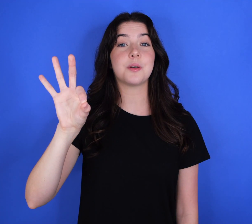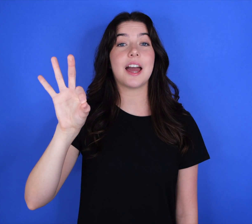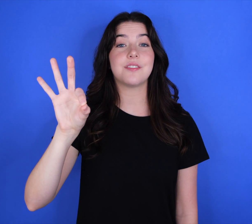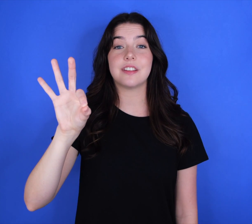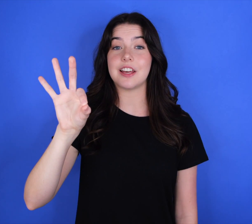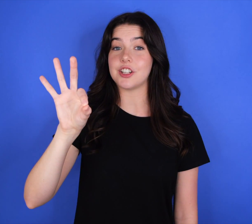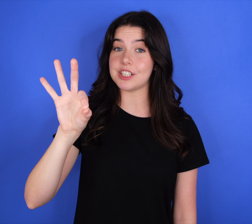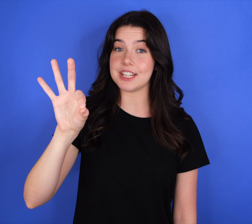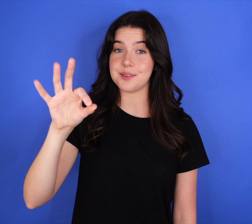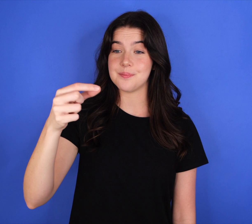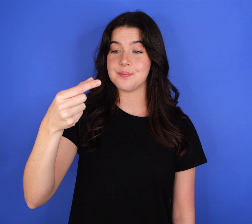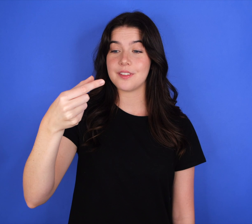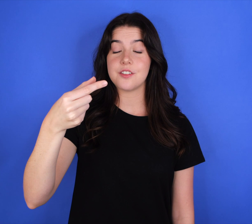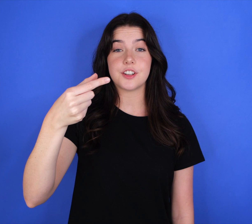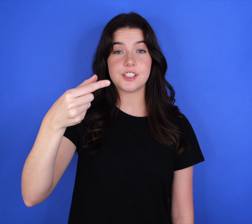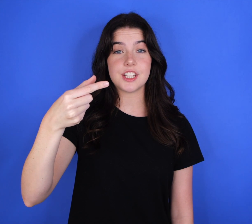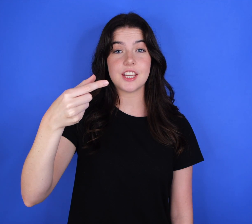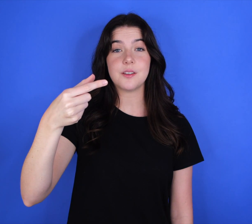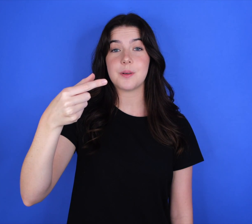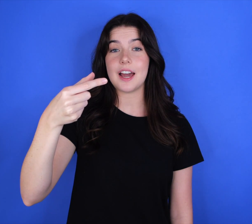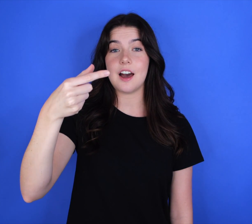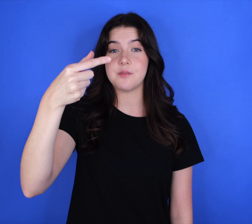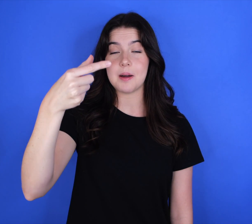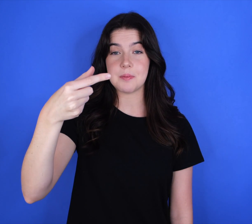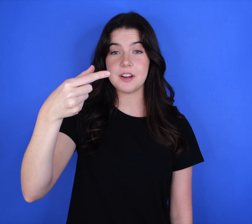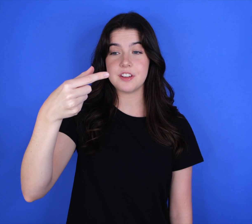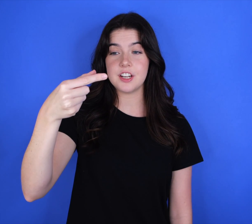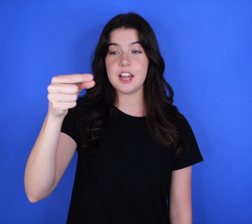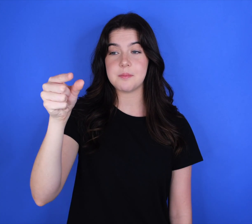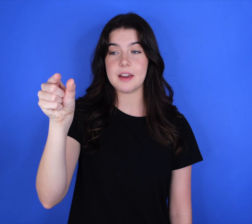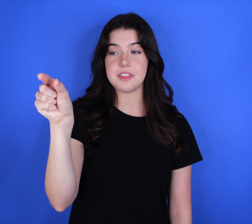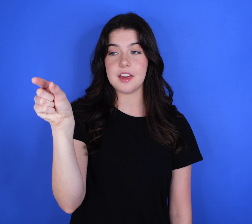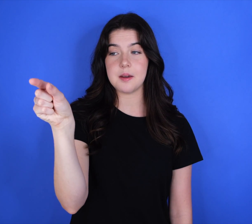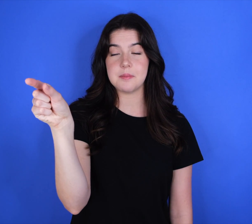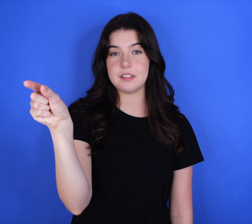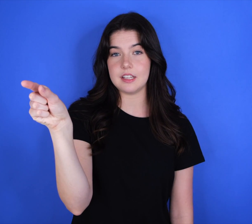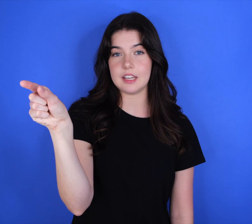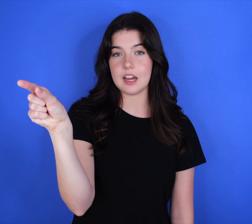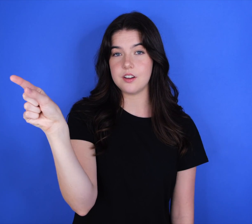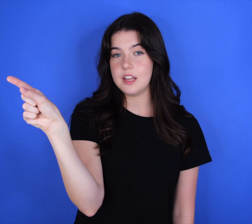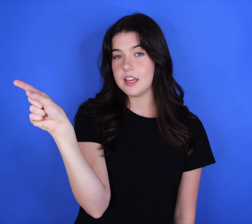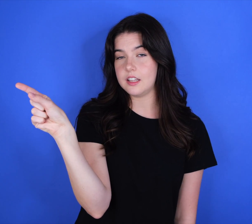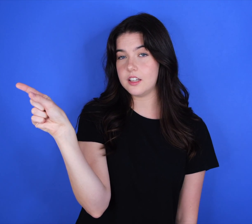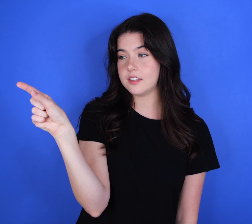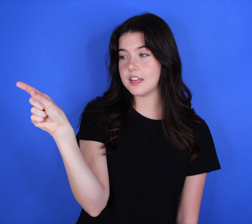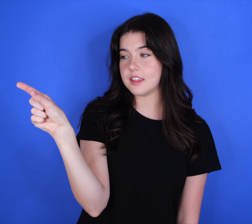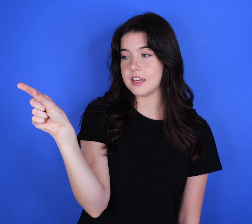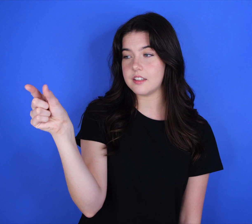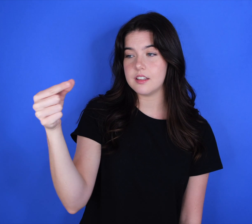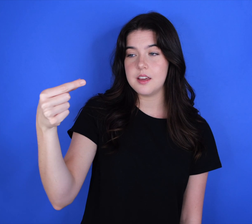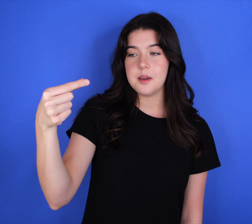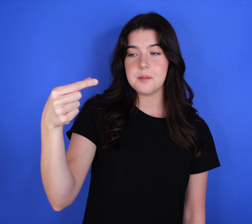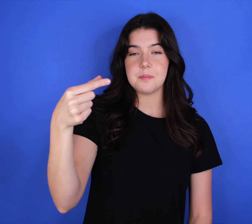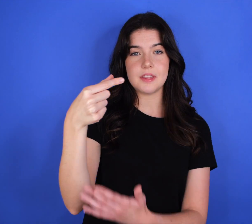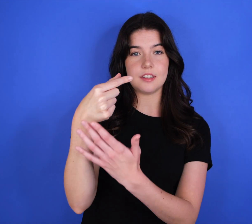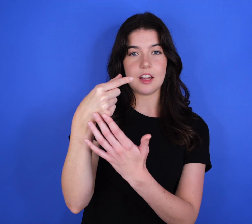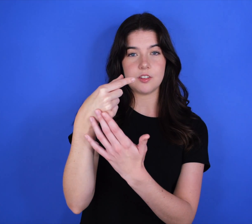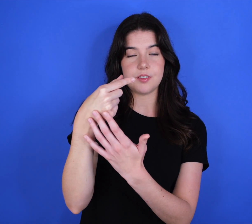have the letter G. For G, we have my pointer finger and my thumb is sticking out. And it looks like this, but this is how it's